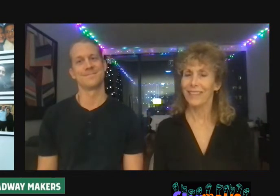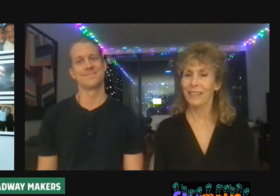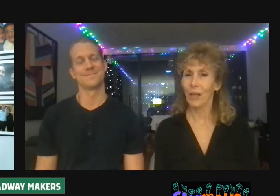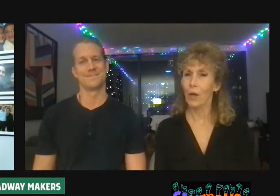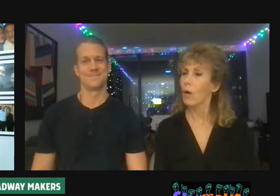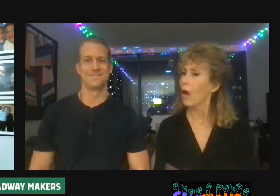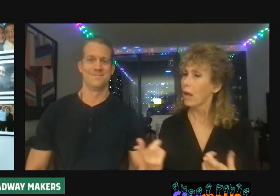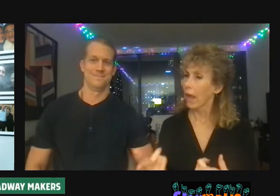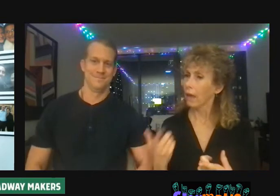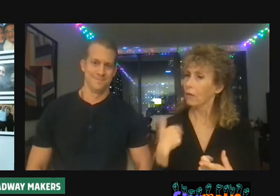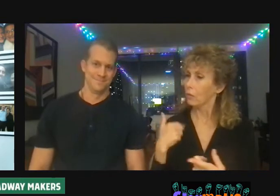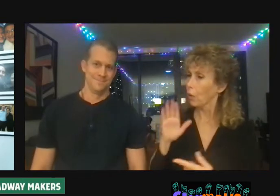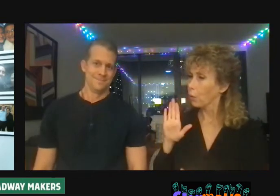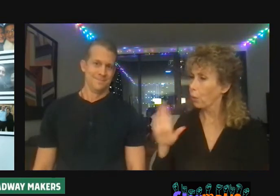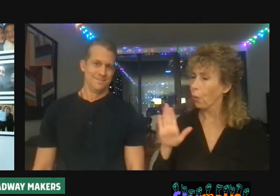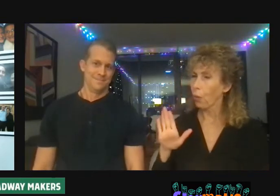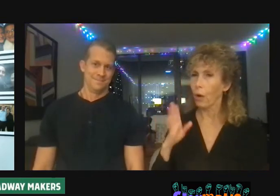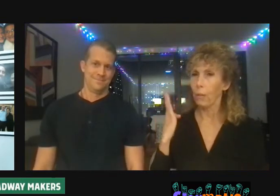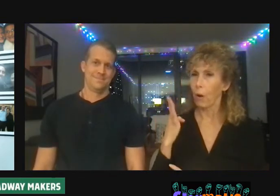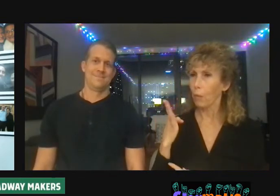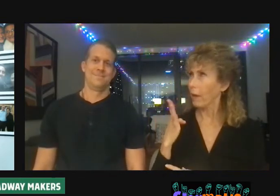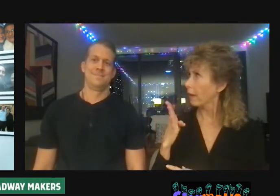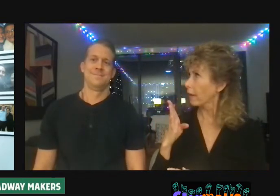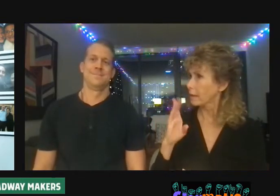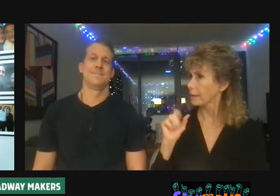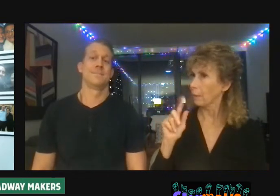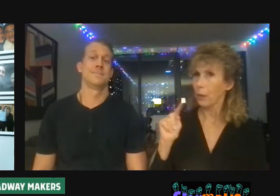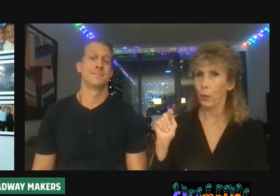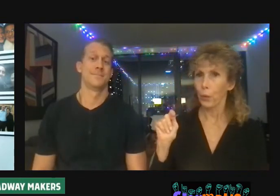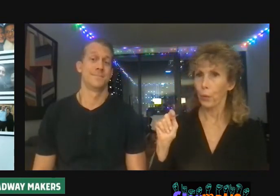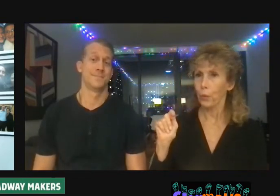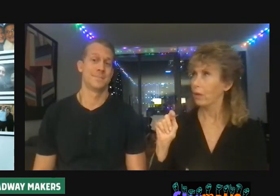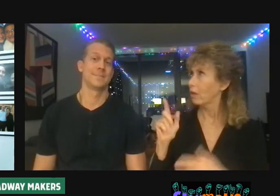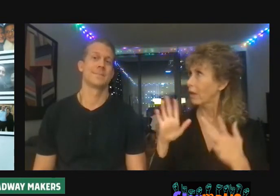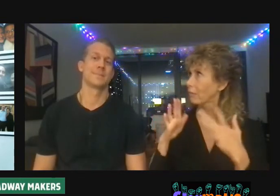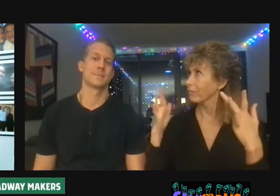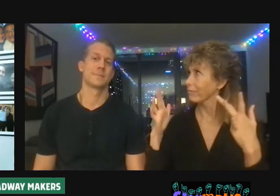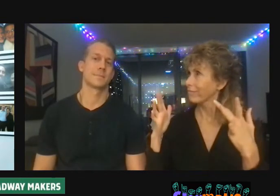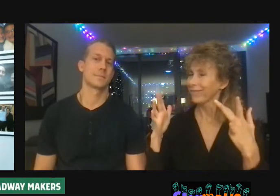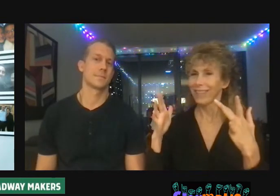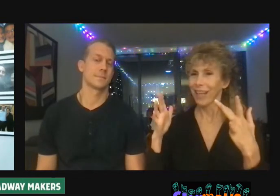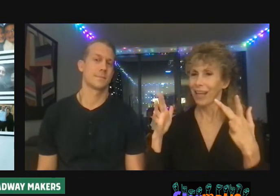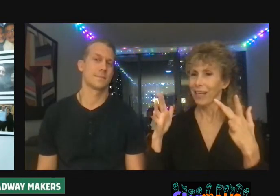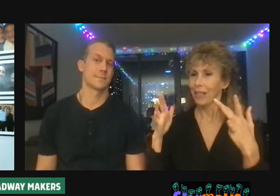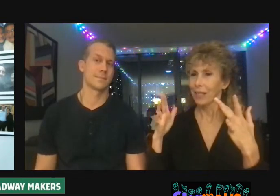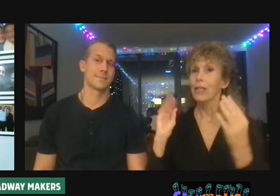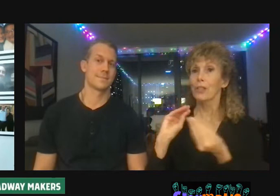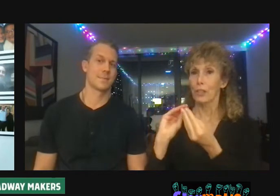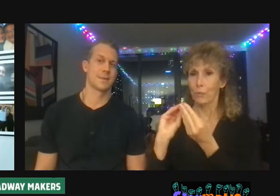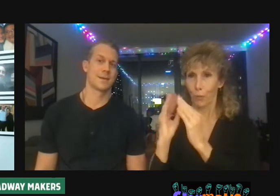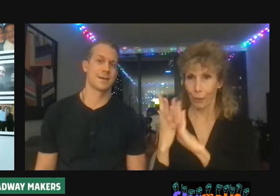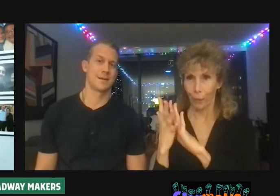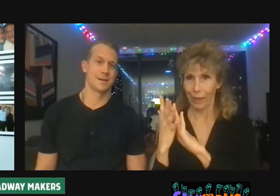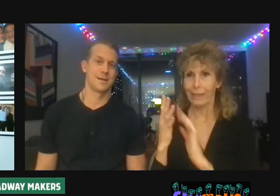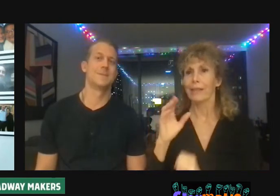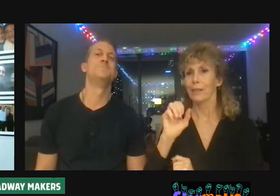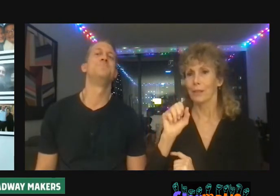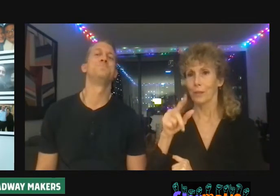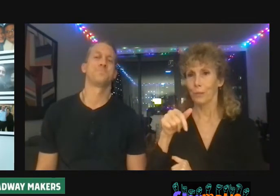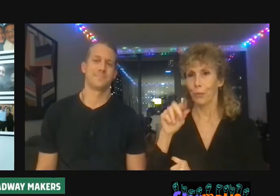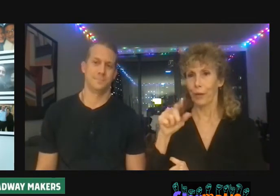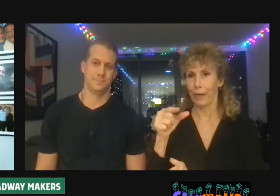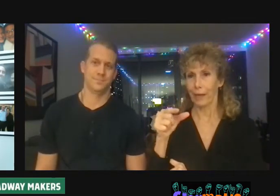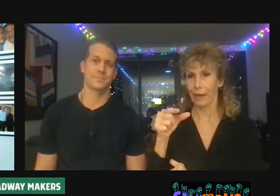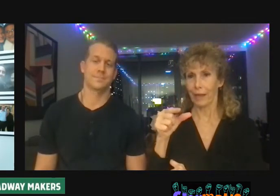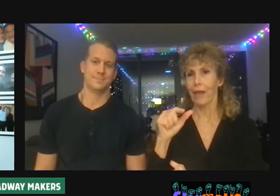debut in the glorious production of Spring Awakening,